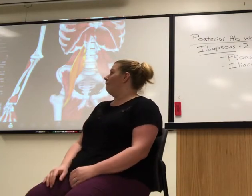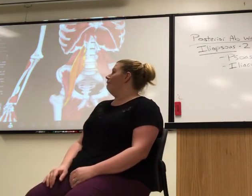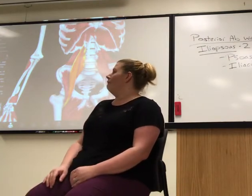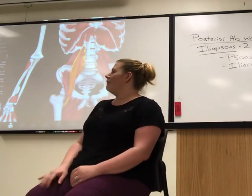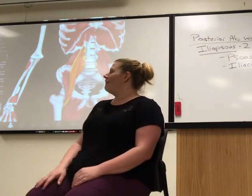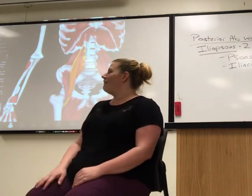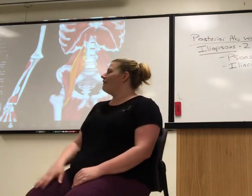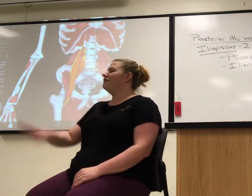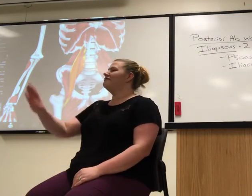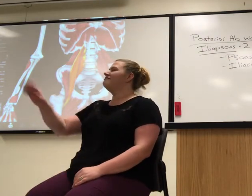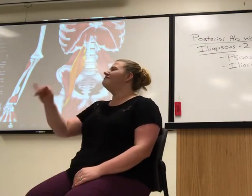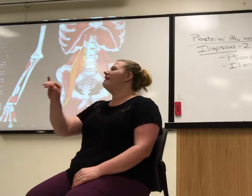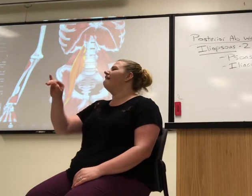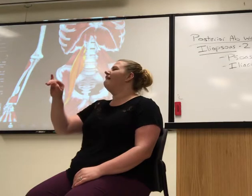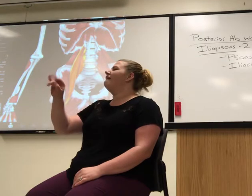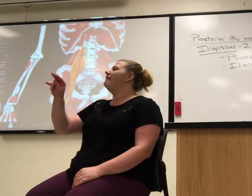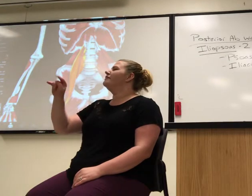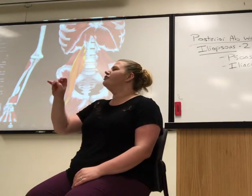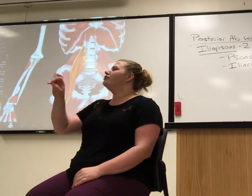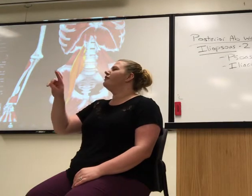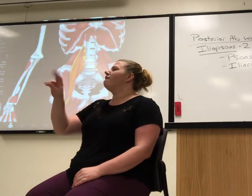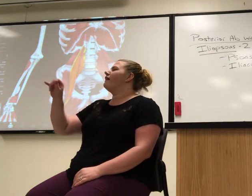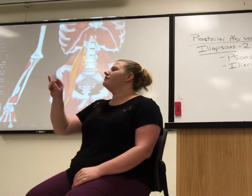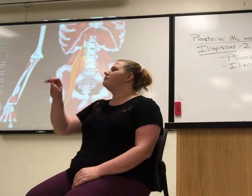don't worry about it, because one of them I didn't teach.